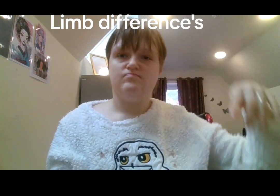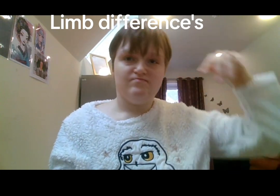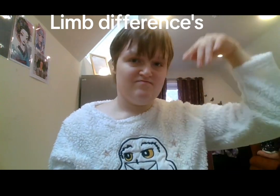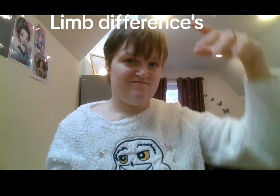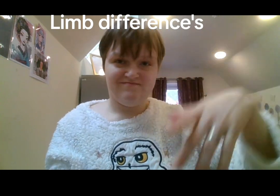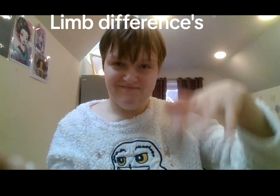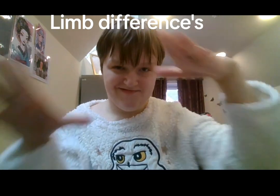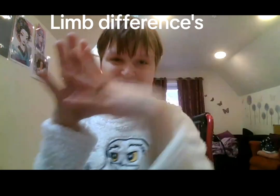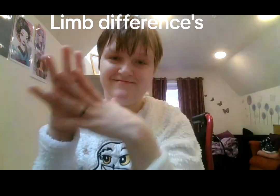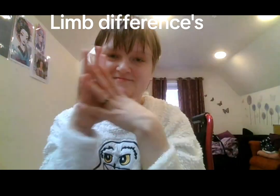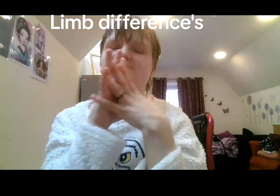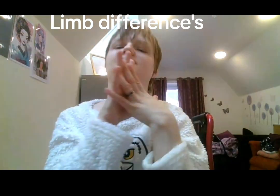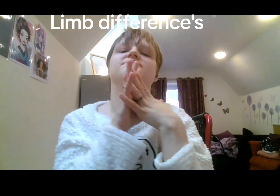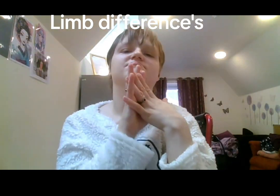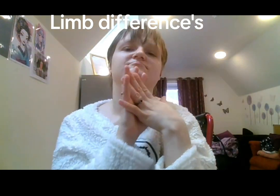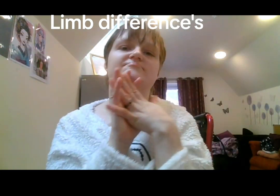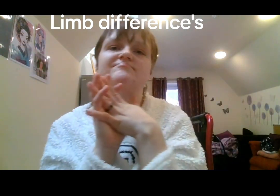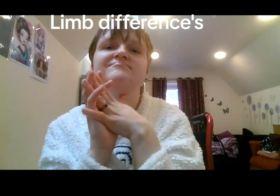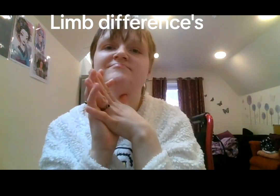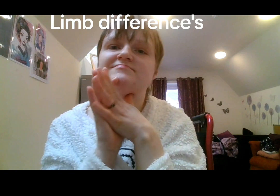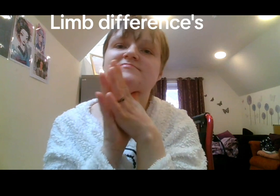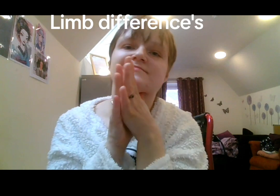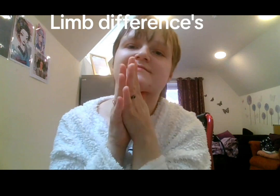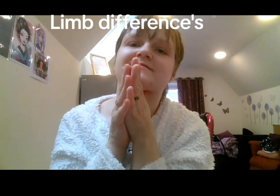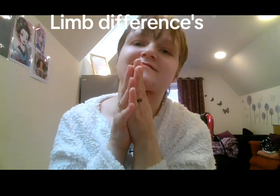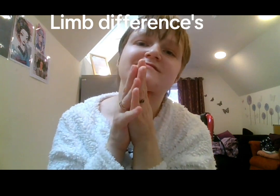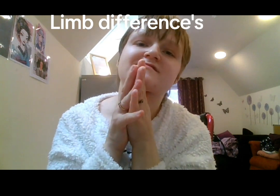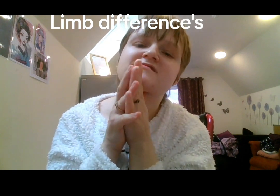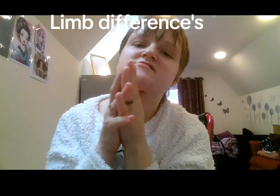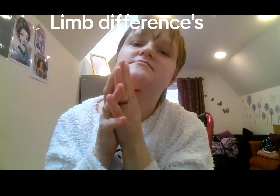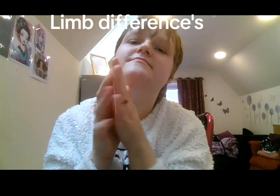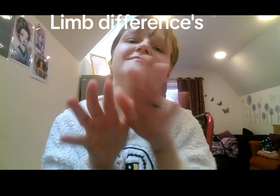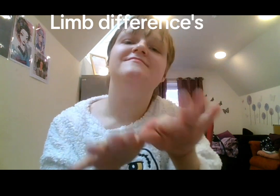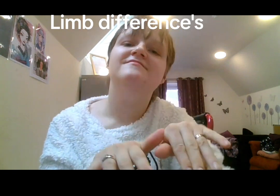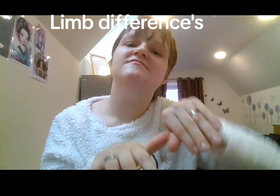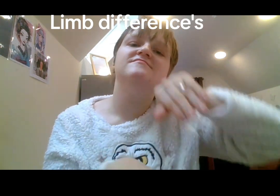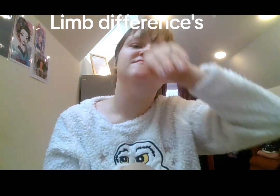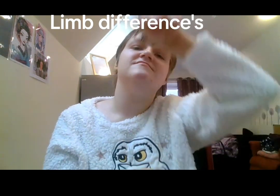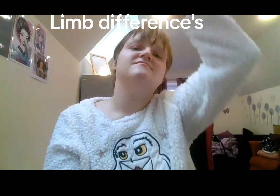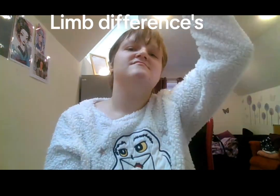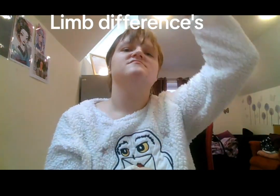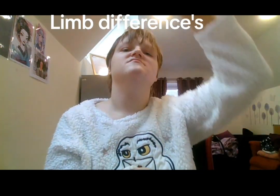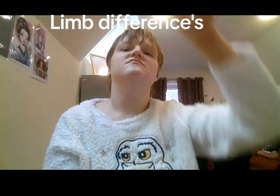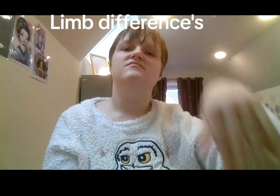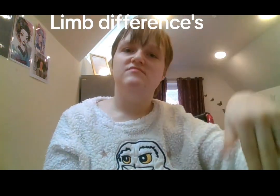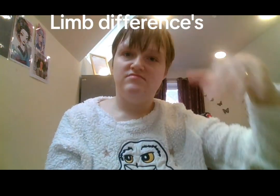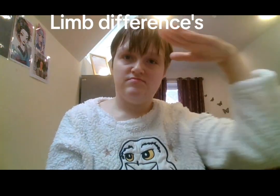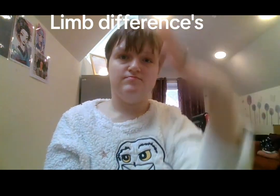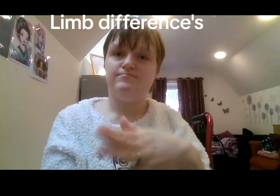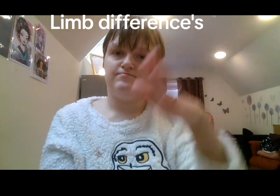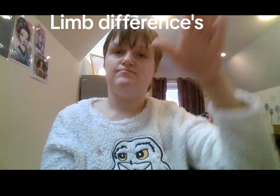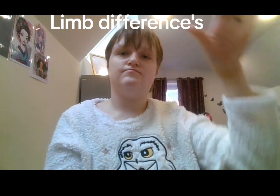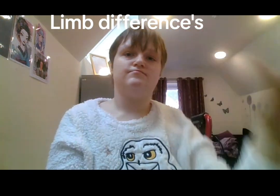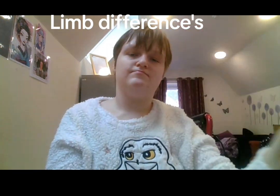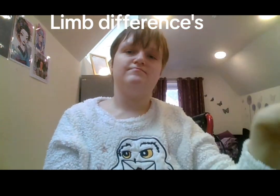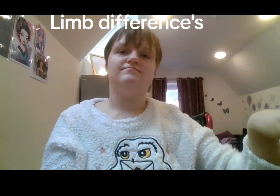called Teresa Jackson Artist and YouTube Educator, so you can see all updates, upcoming